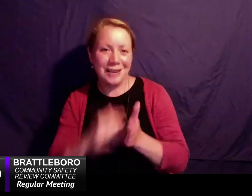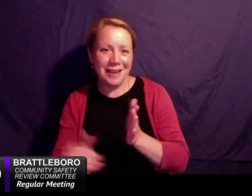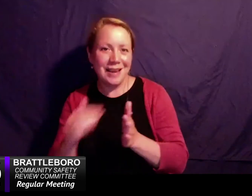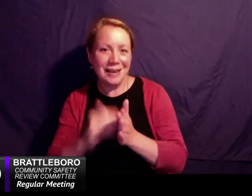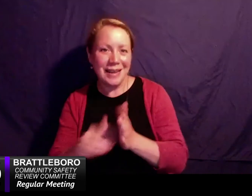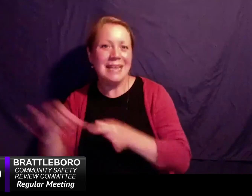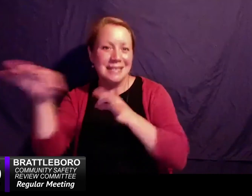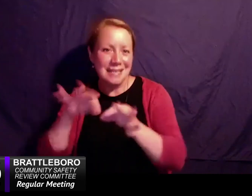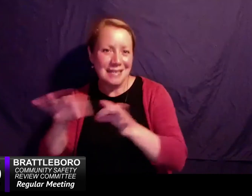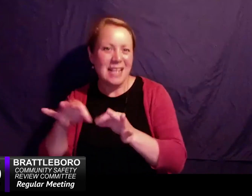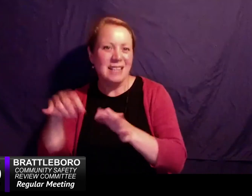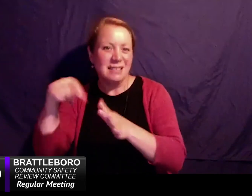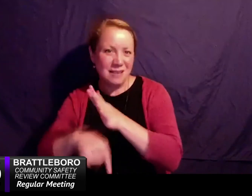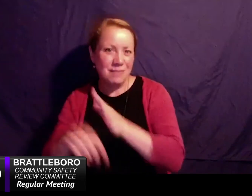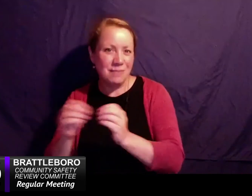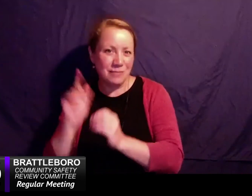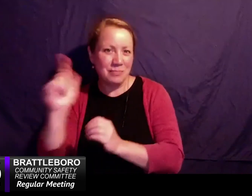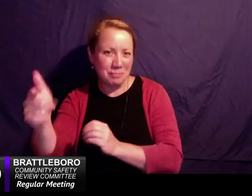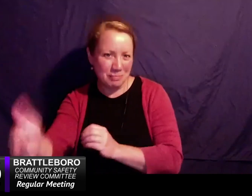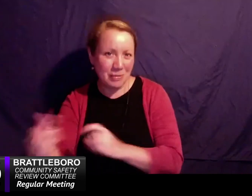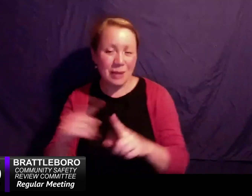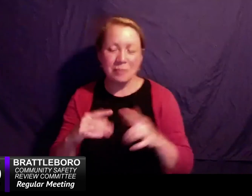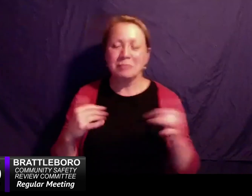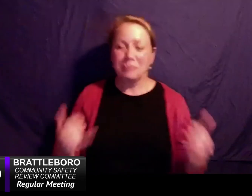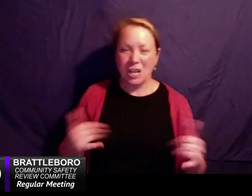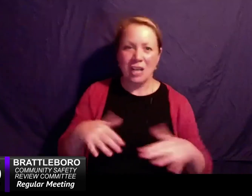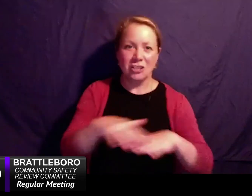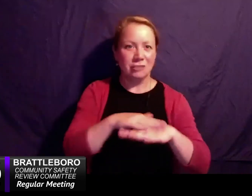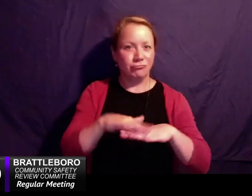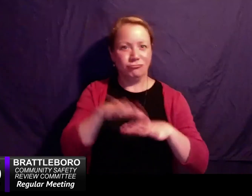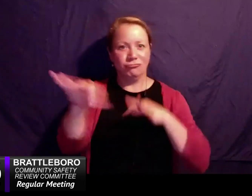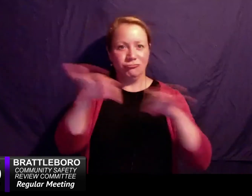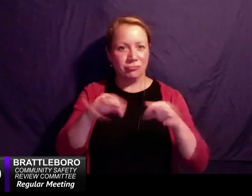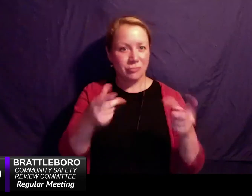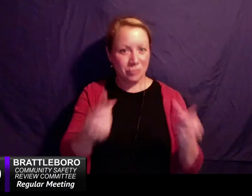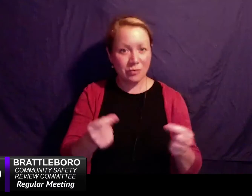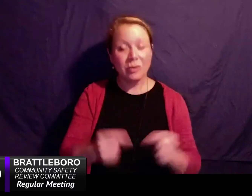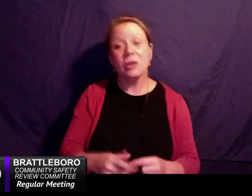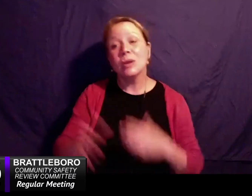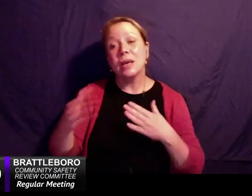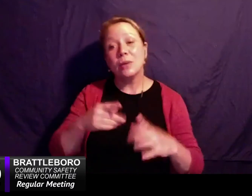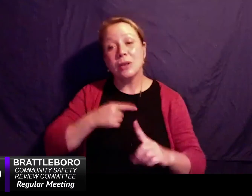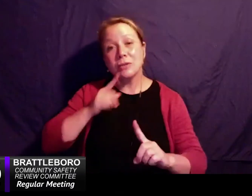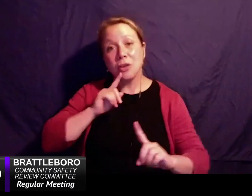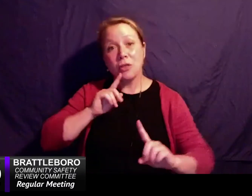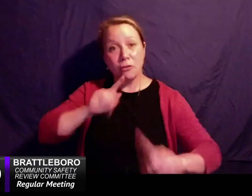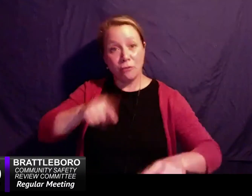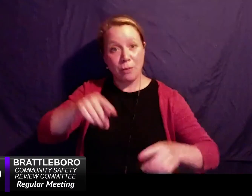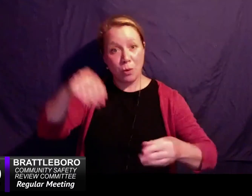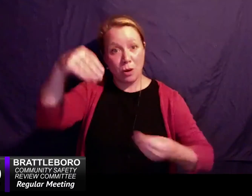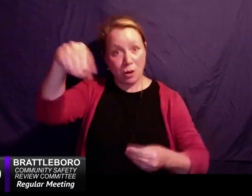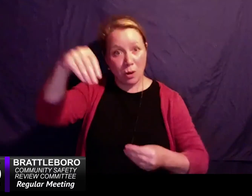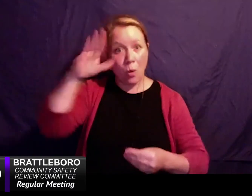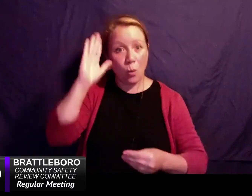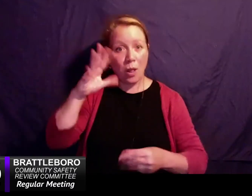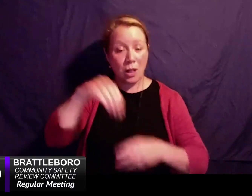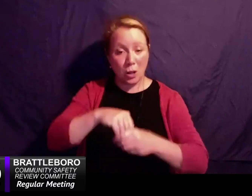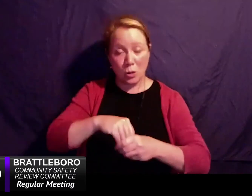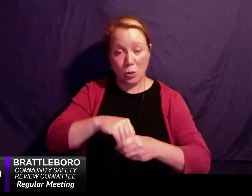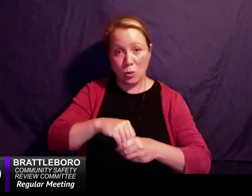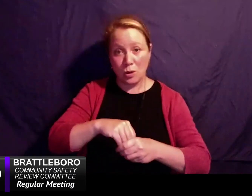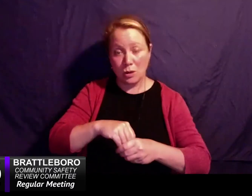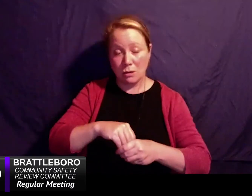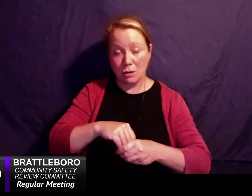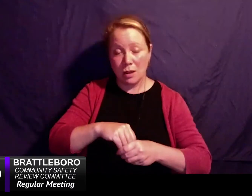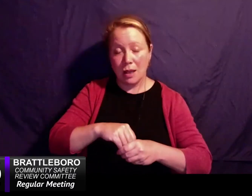later. But that report, where our hope is that that's going to include a map, a visual map of the